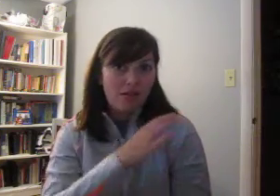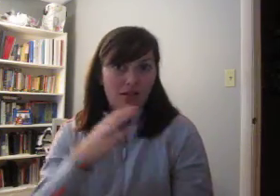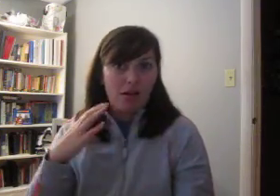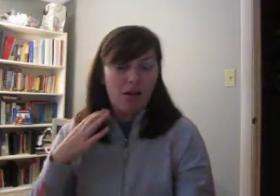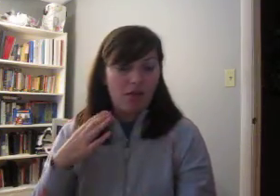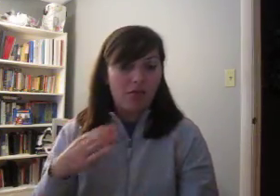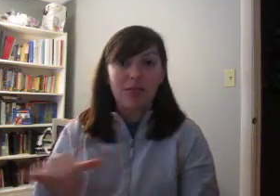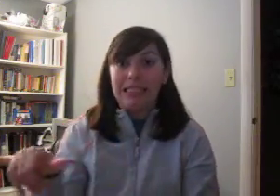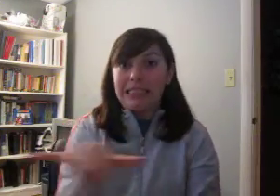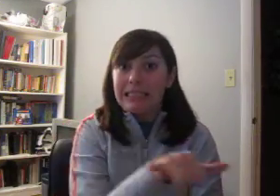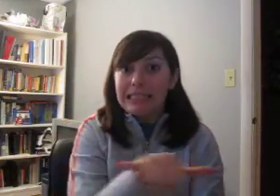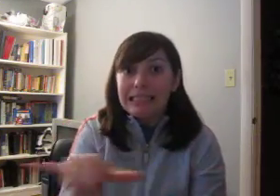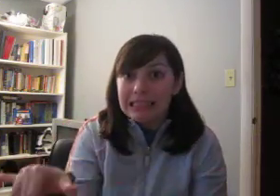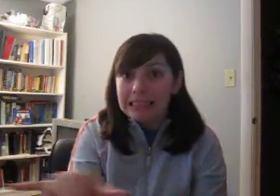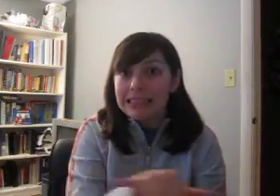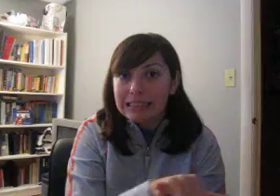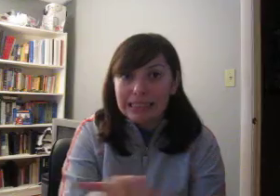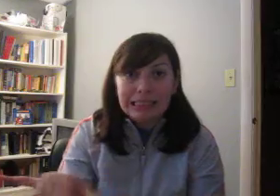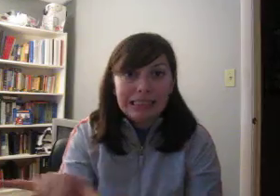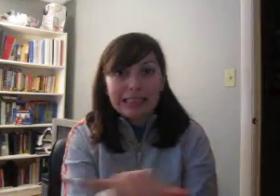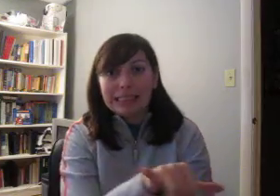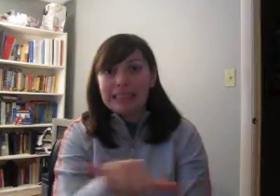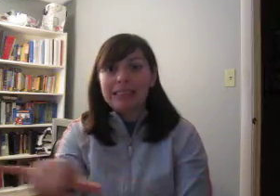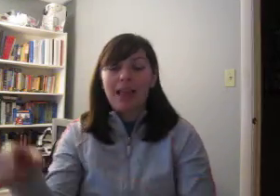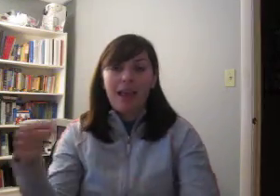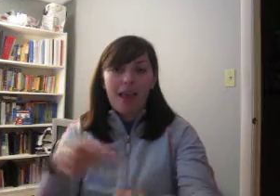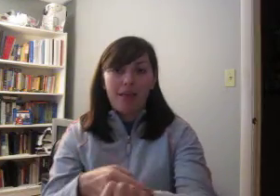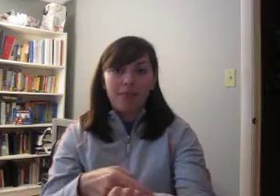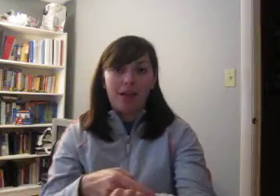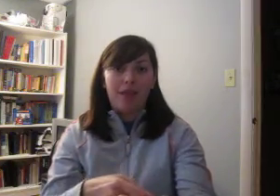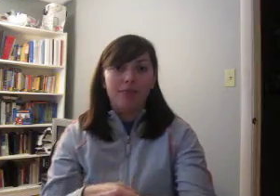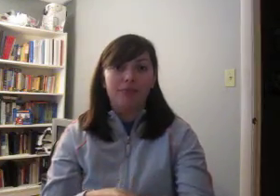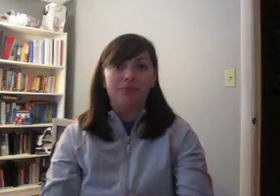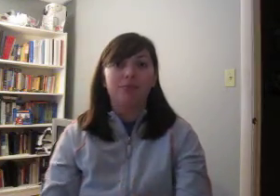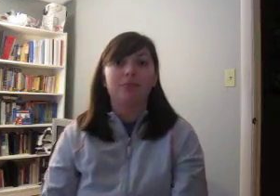time. So now everybody in Congress needs to read over